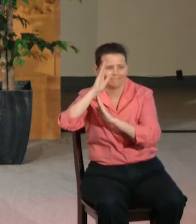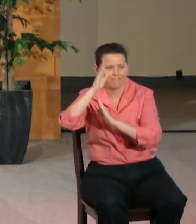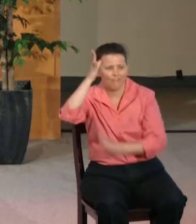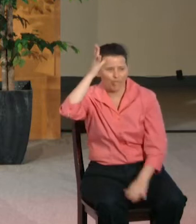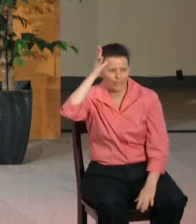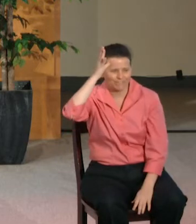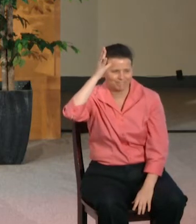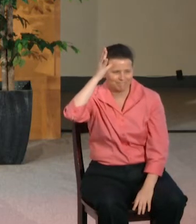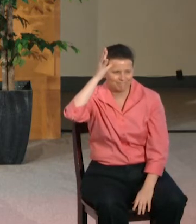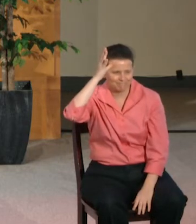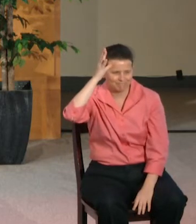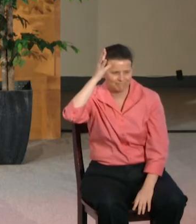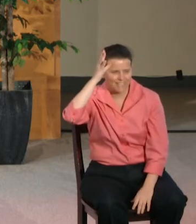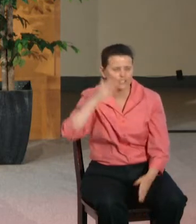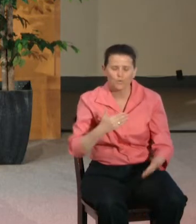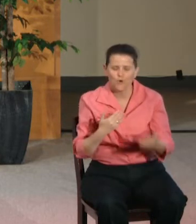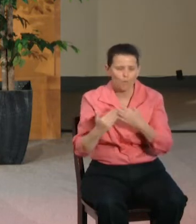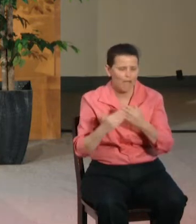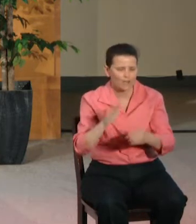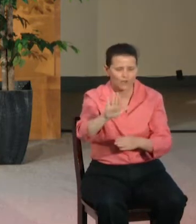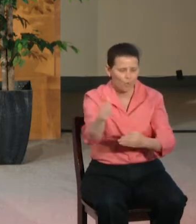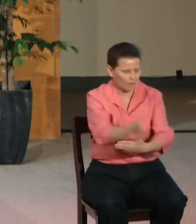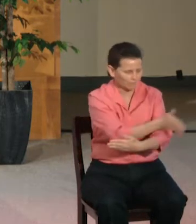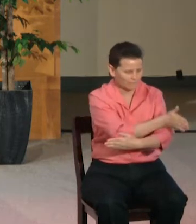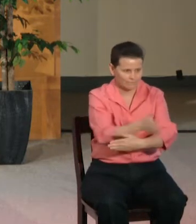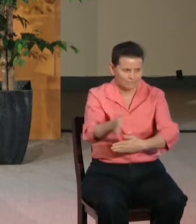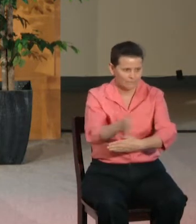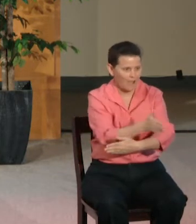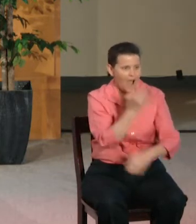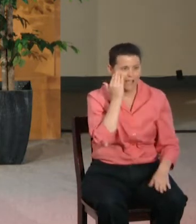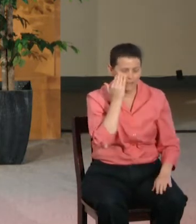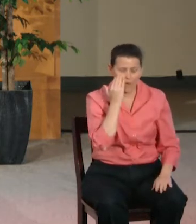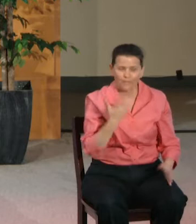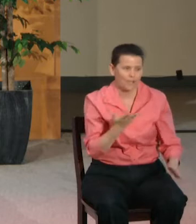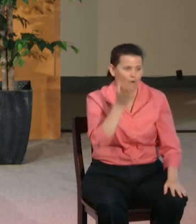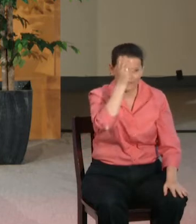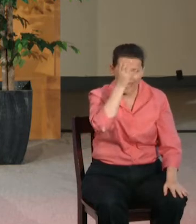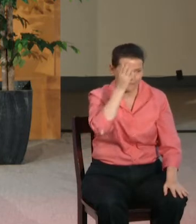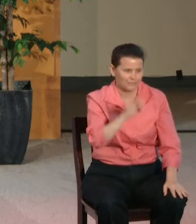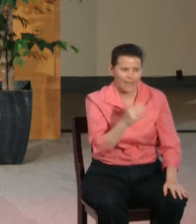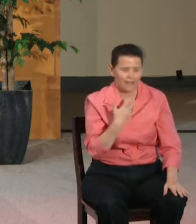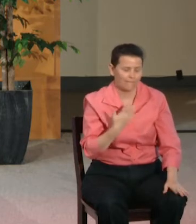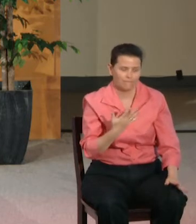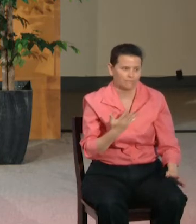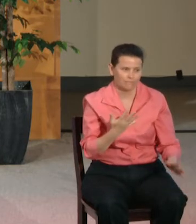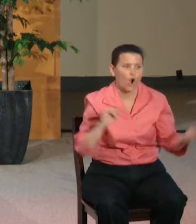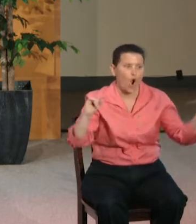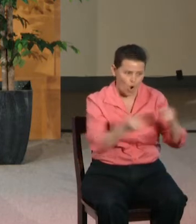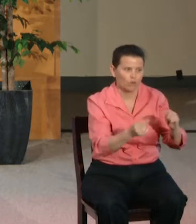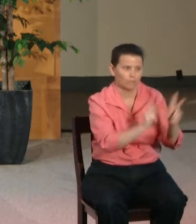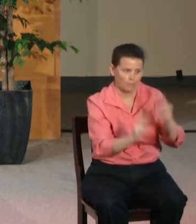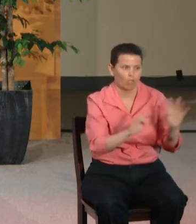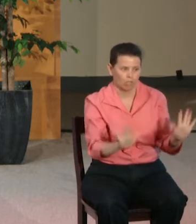of all that kind of stuff, and there's no doubt that there's been some dads that have done some bad things in the world. I'm not trying to whitewash this at all. There